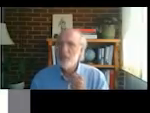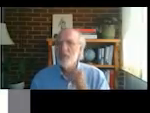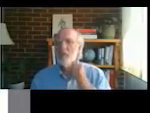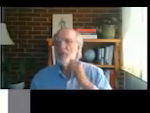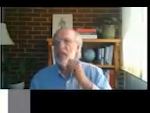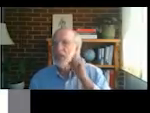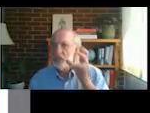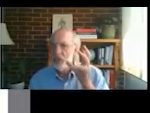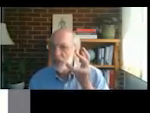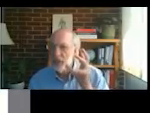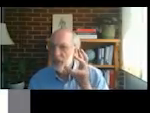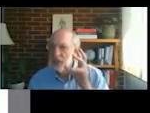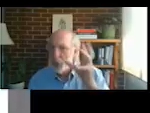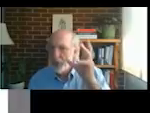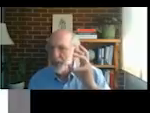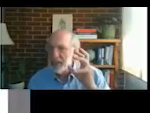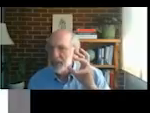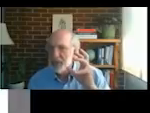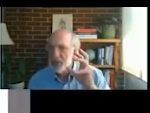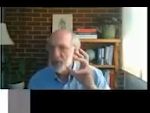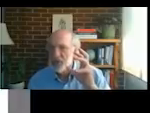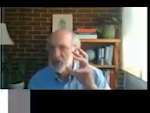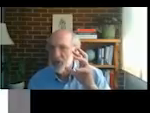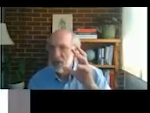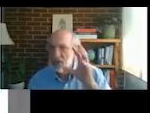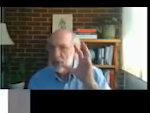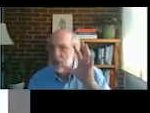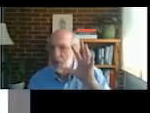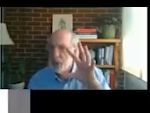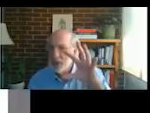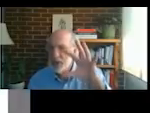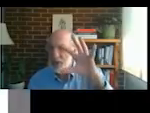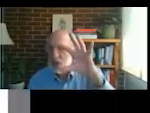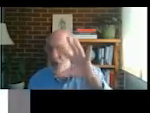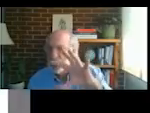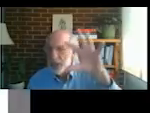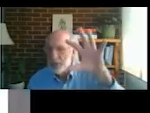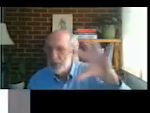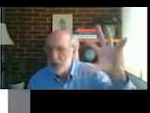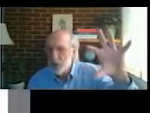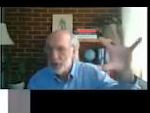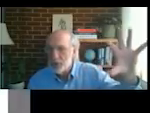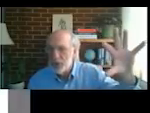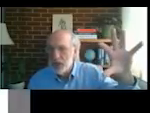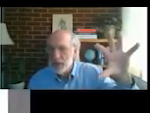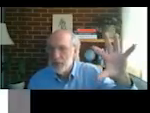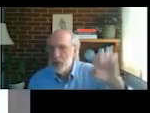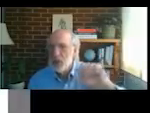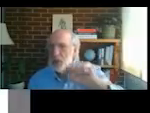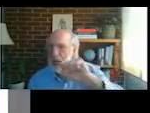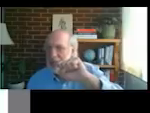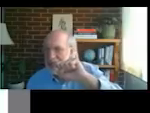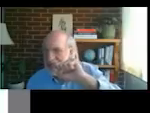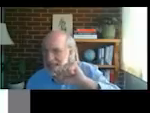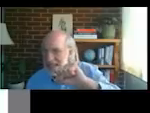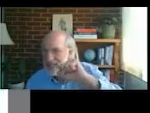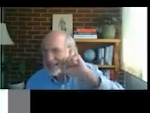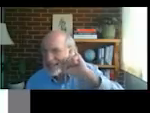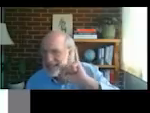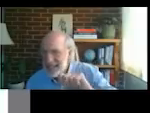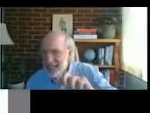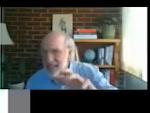speak, they don't do it perfectly at first. Their performance is shaped over time, and they